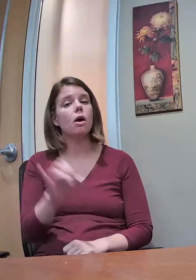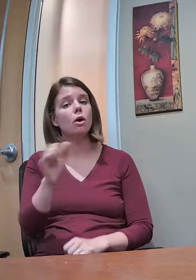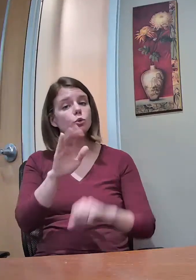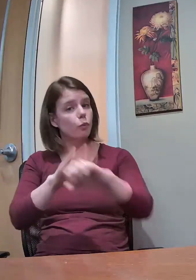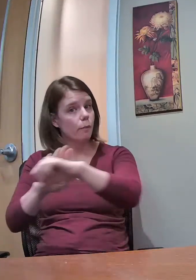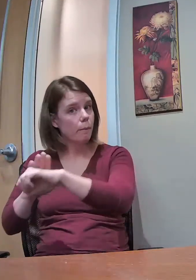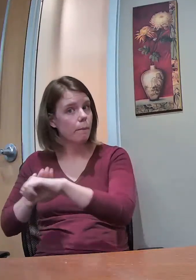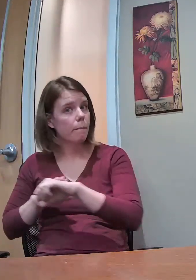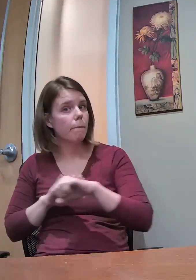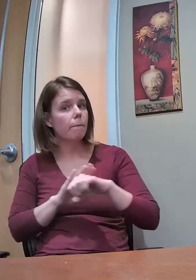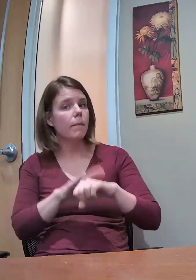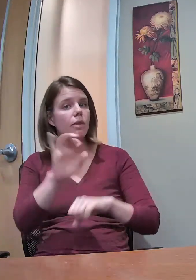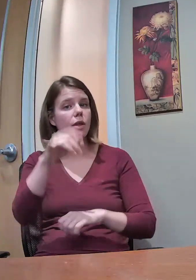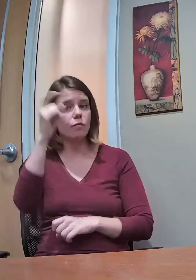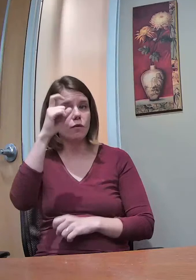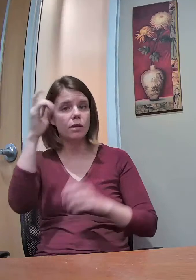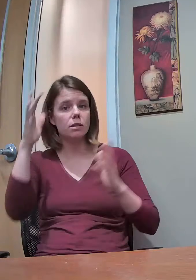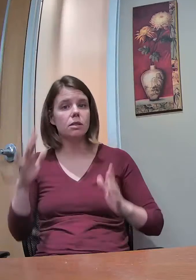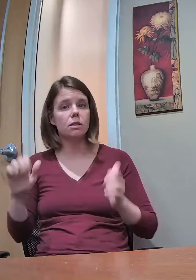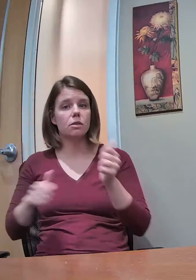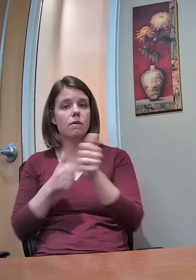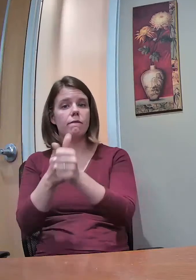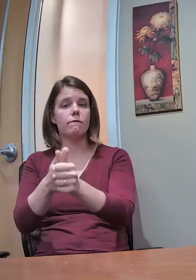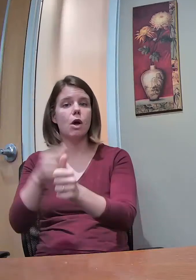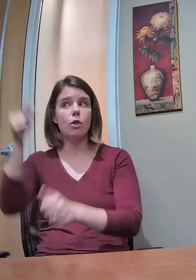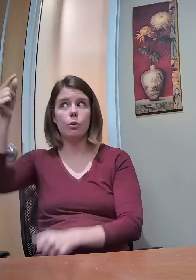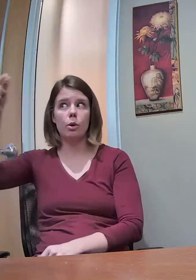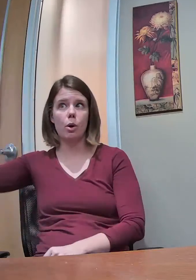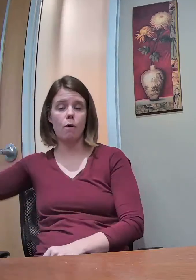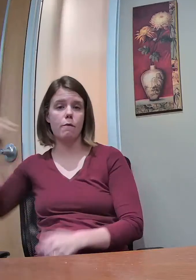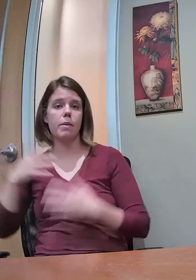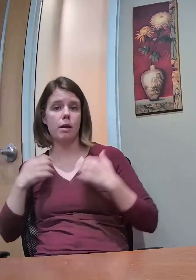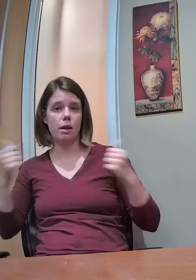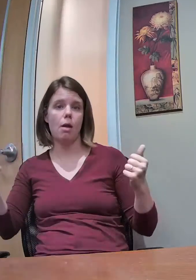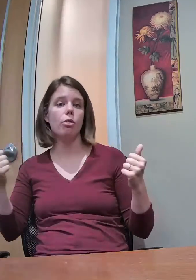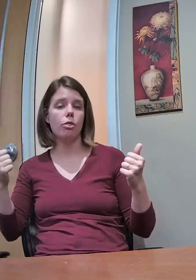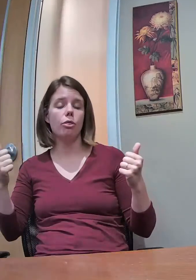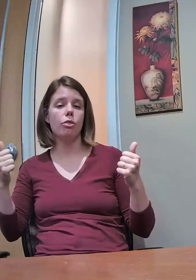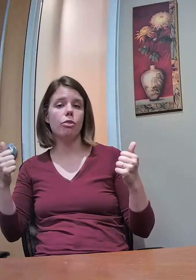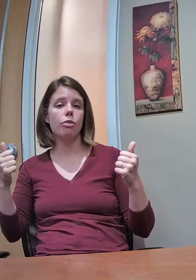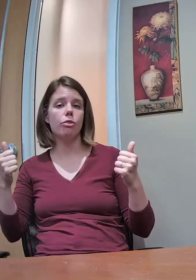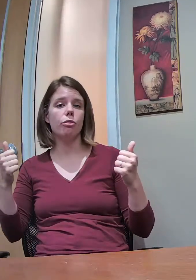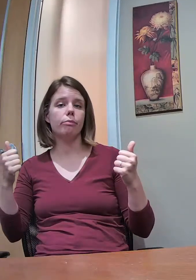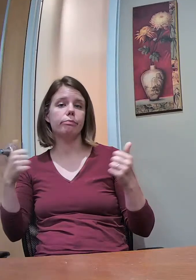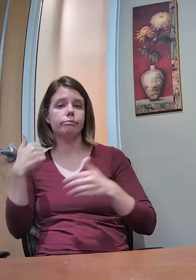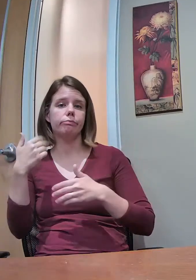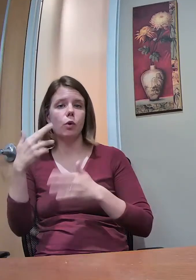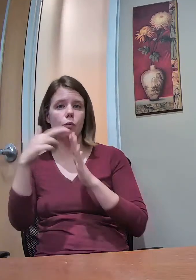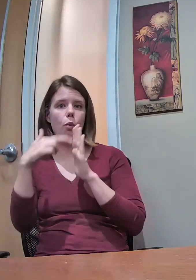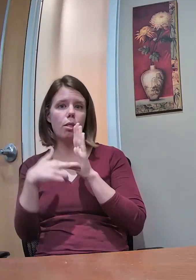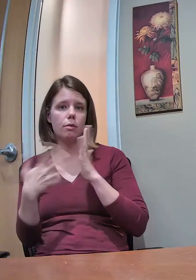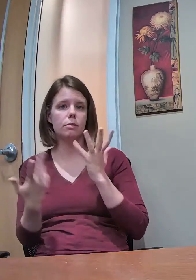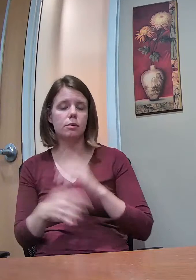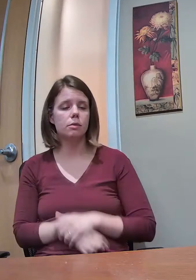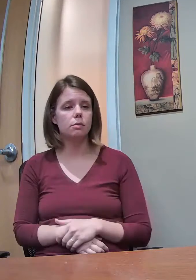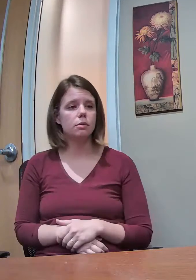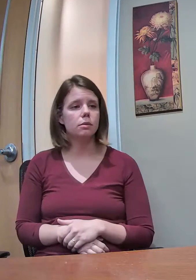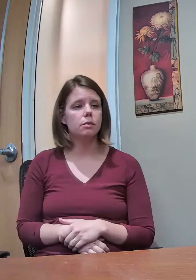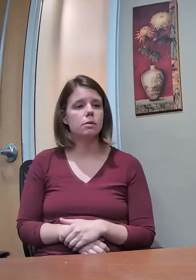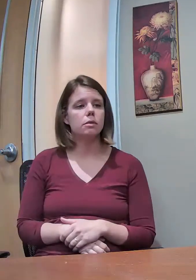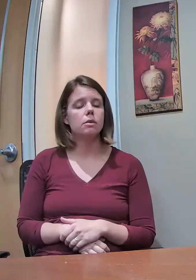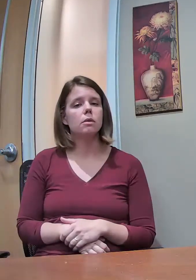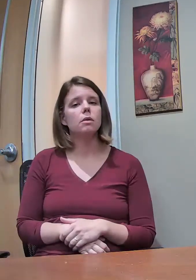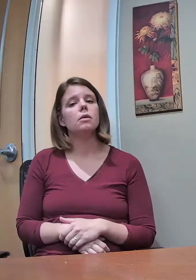the resident to follow health measures. All residents on an absence, regardless of the type or duration of the